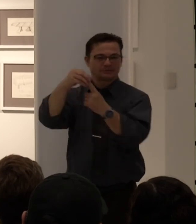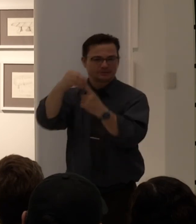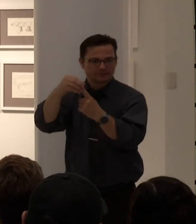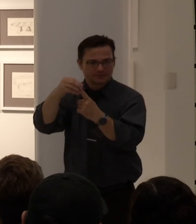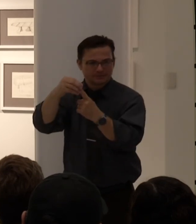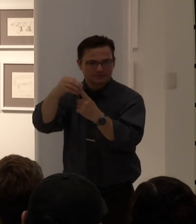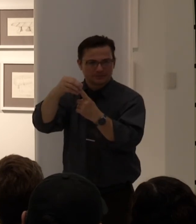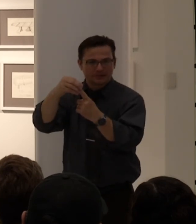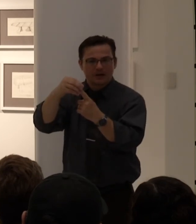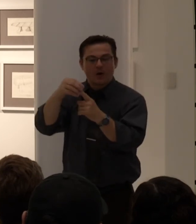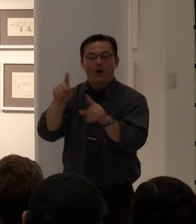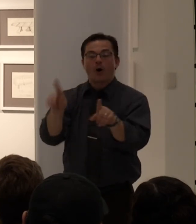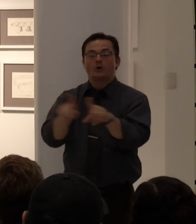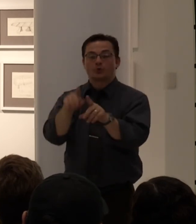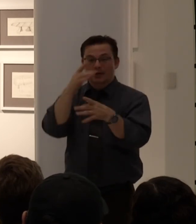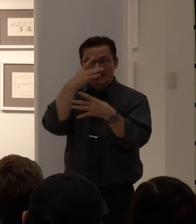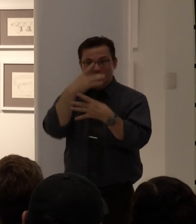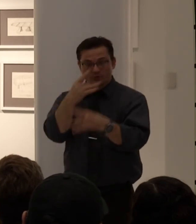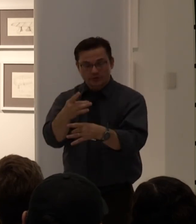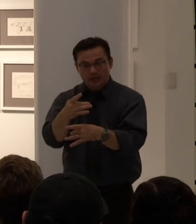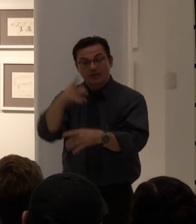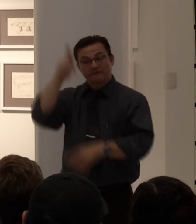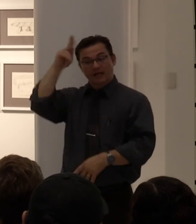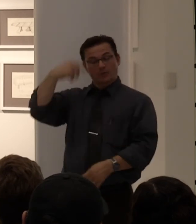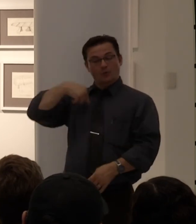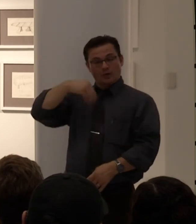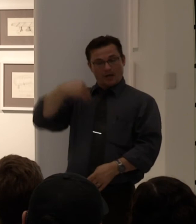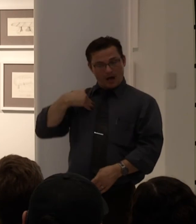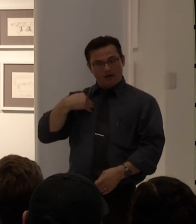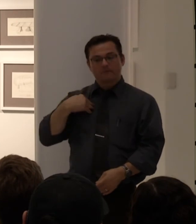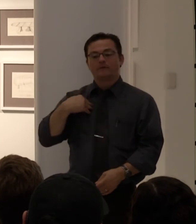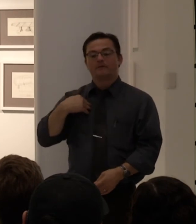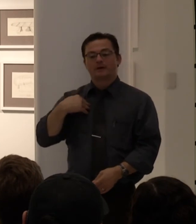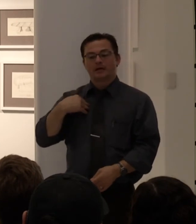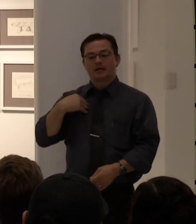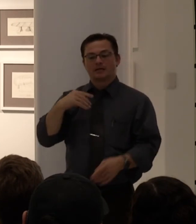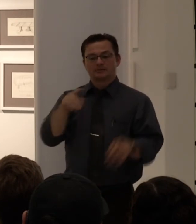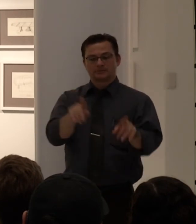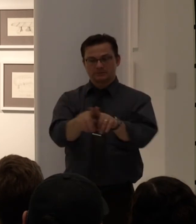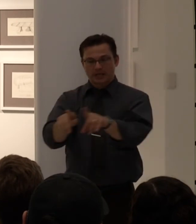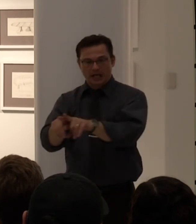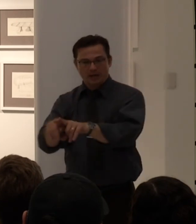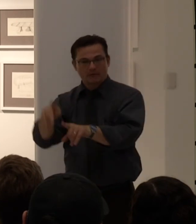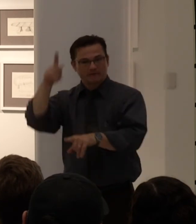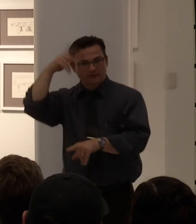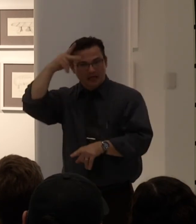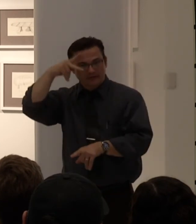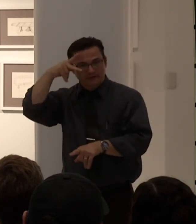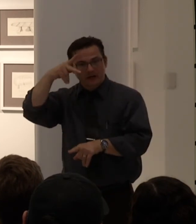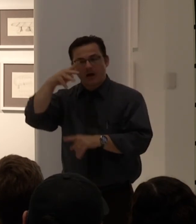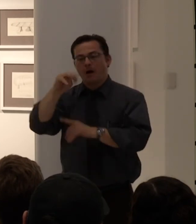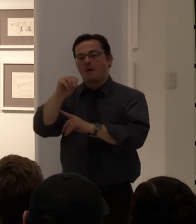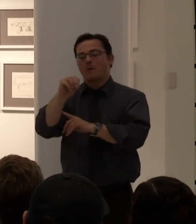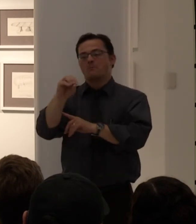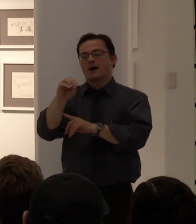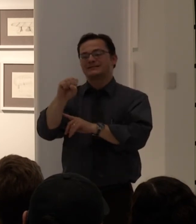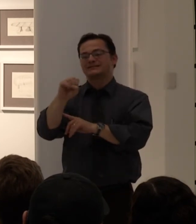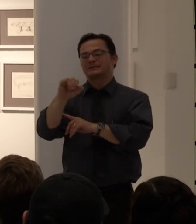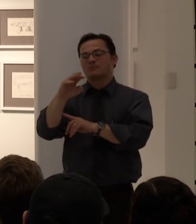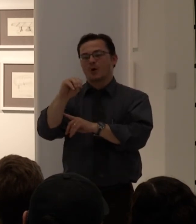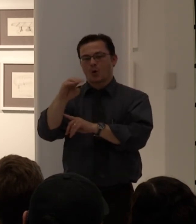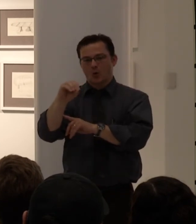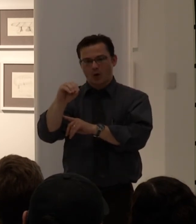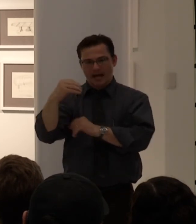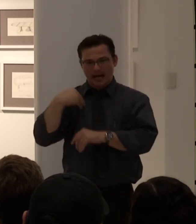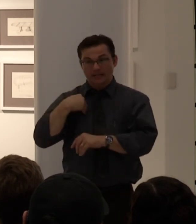is also interesting that the philosophy that we have is also the same philosophy that Massimo had. And you go back